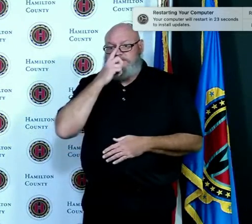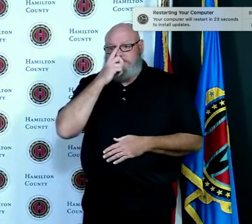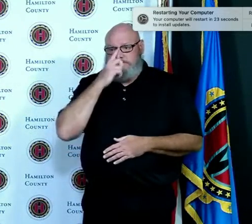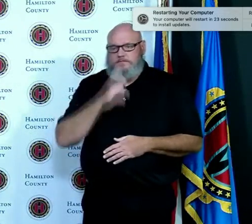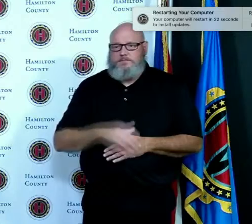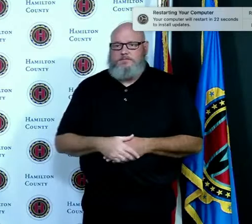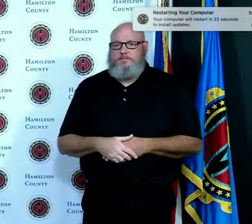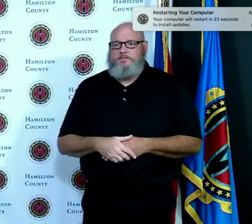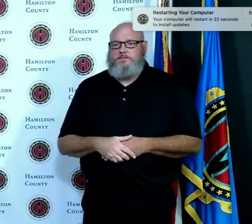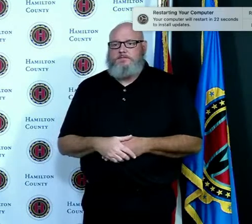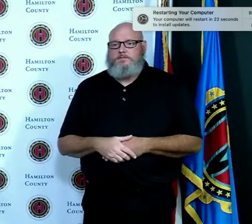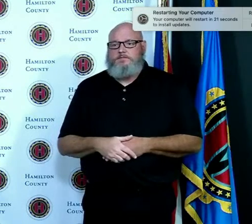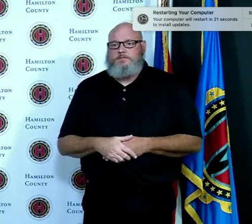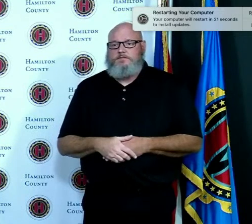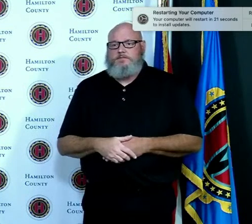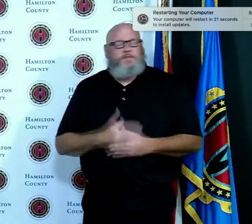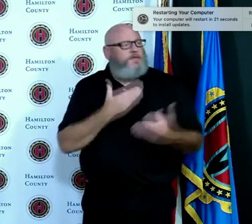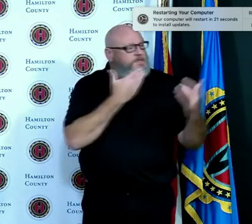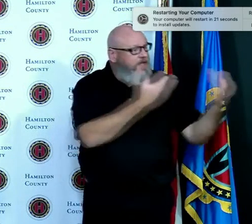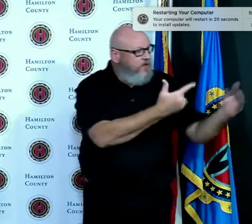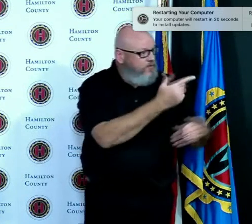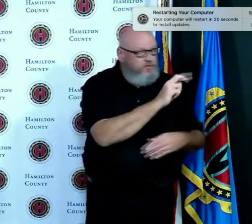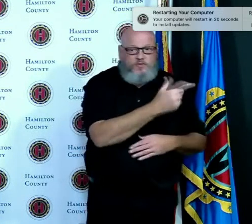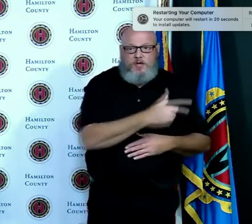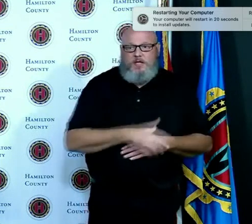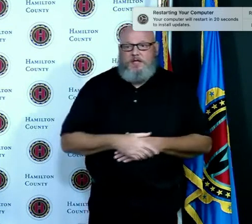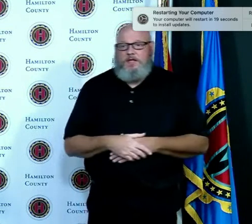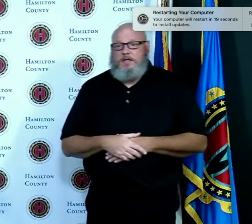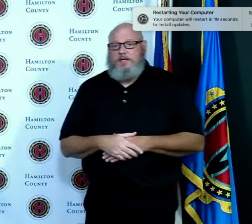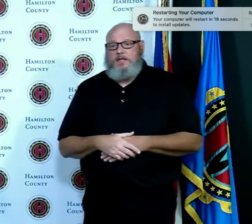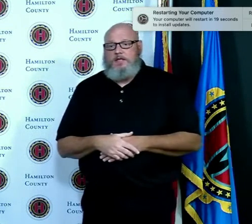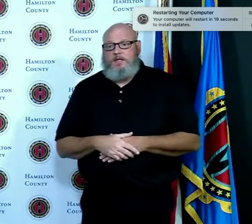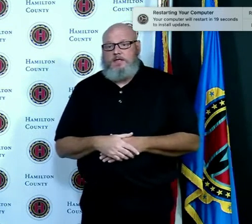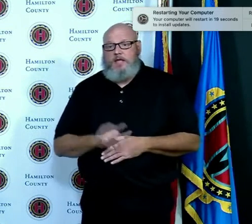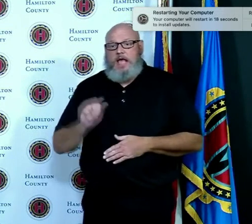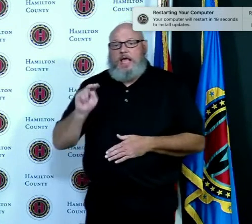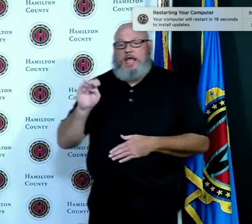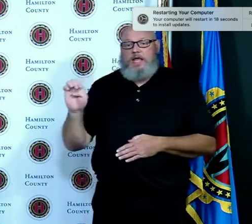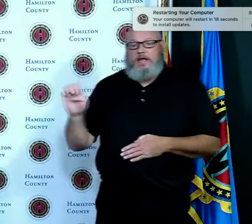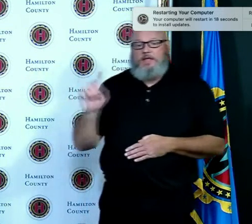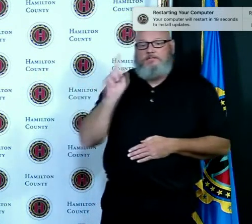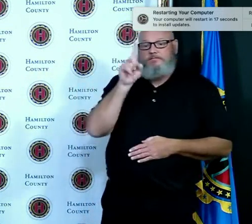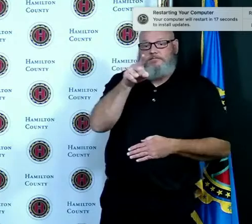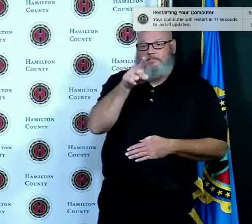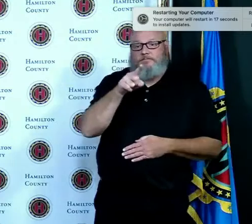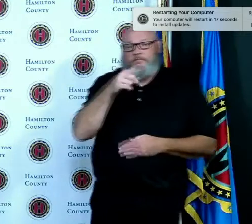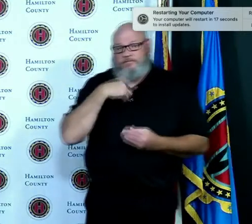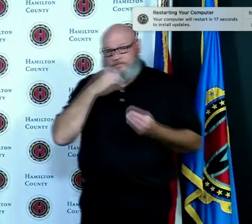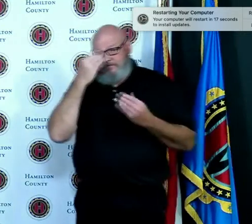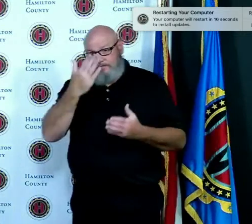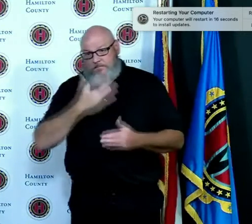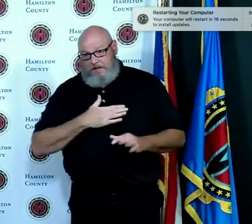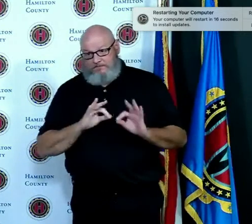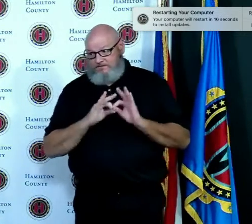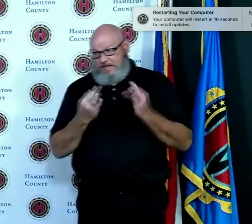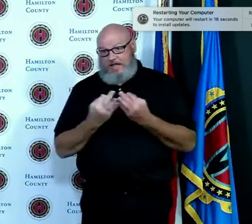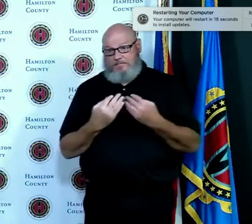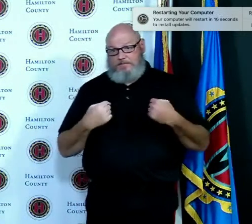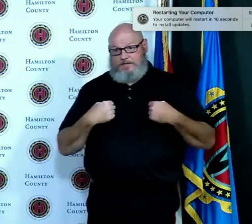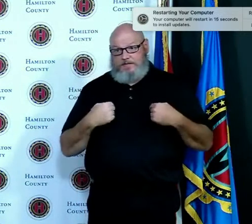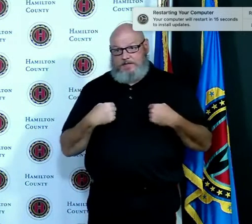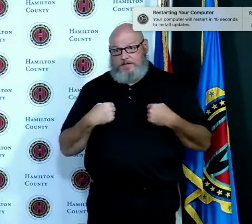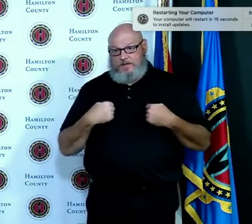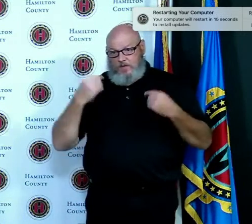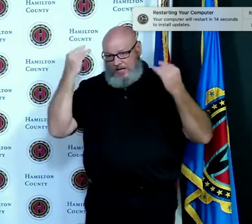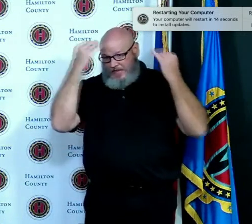Yeah, thanks, Greg. Yeah, and we're look, internally with my family, I can tell you that we're thinking about celebrating Thanksgiving